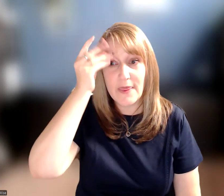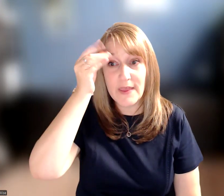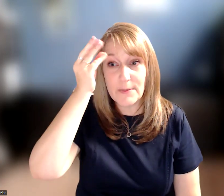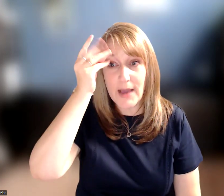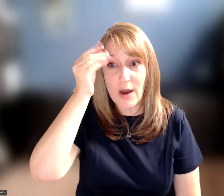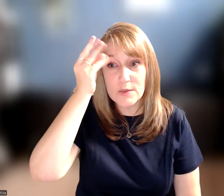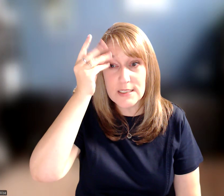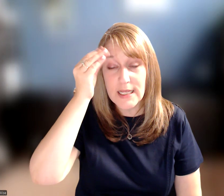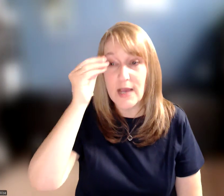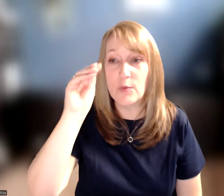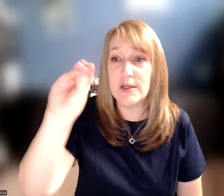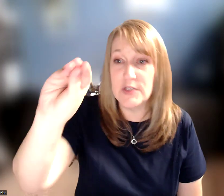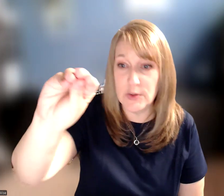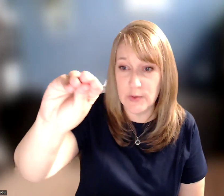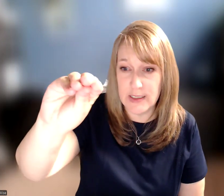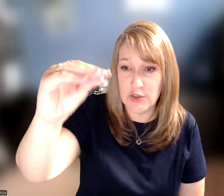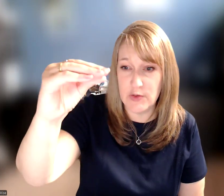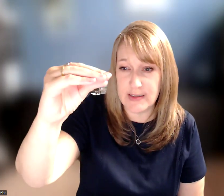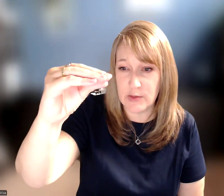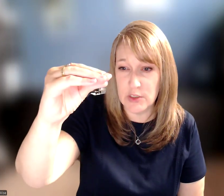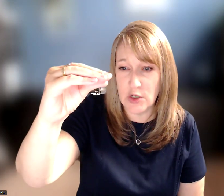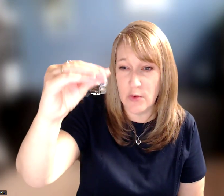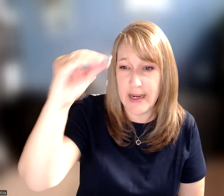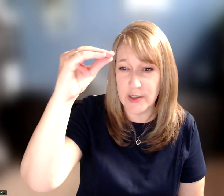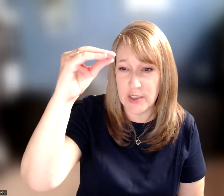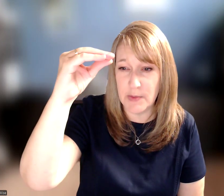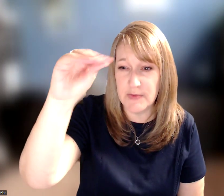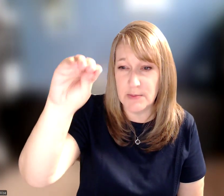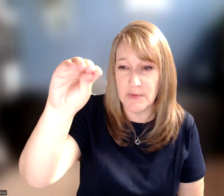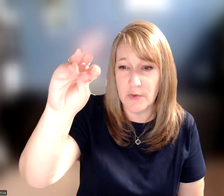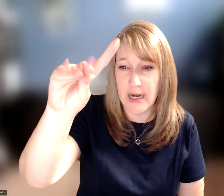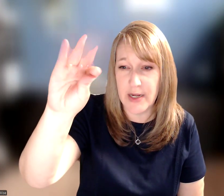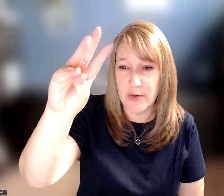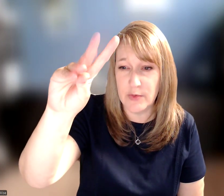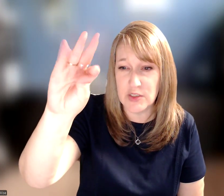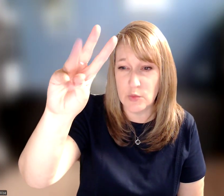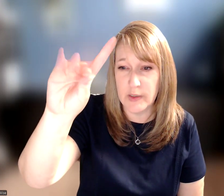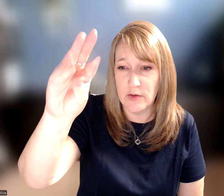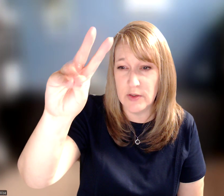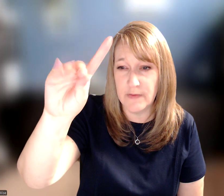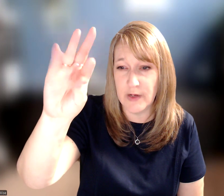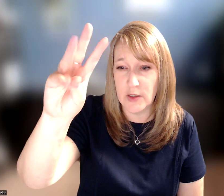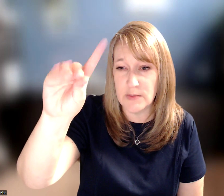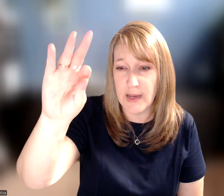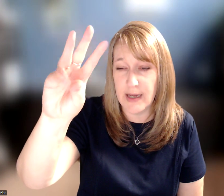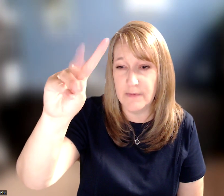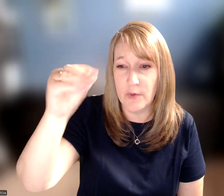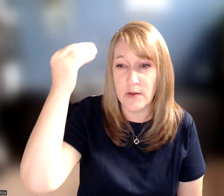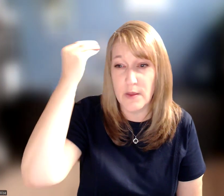think about. And what you do is you do that squished O hand shape that we've done before, and you just wiggle your fingers back and forth,